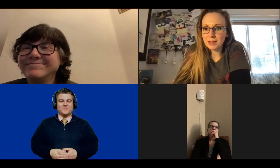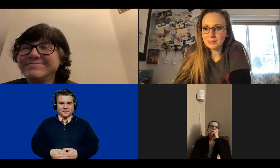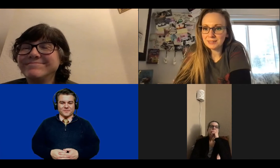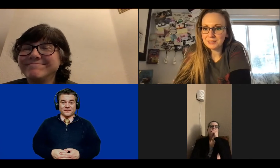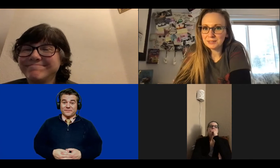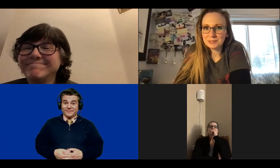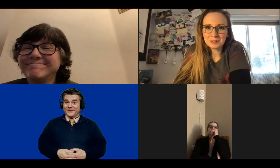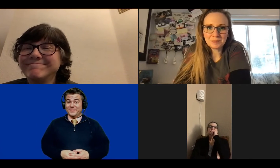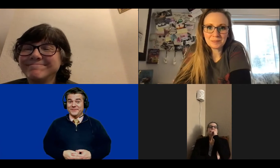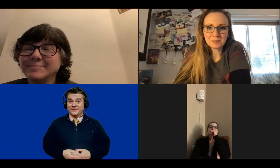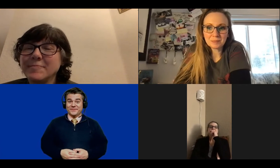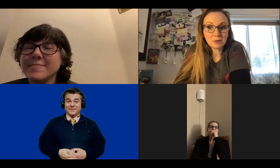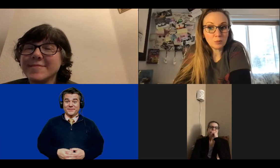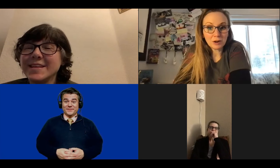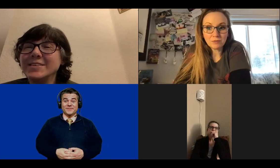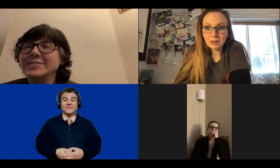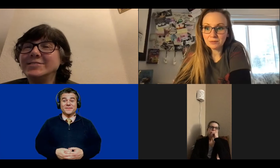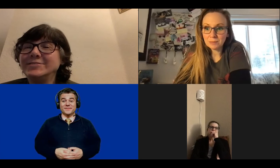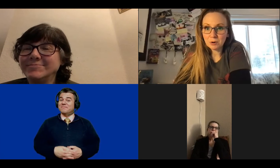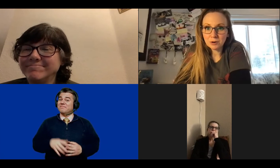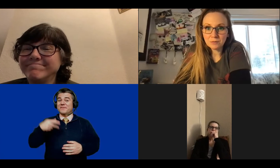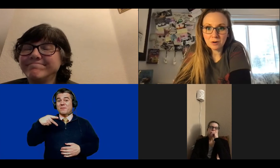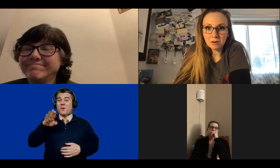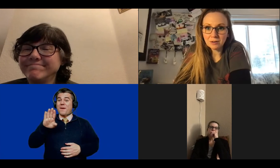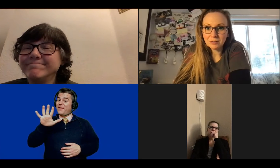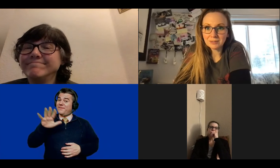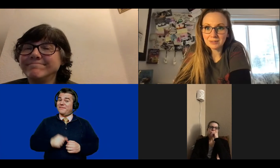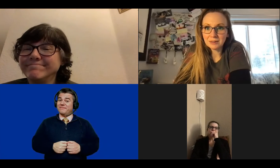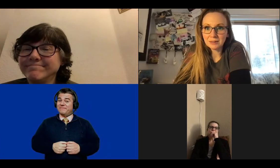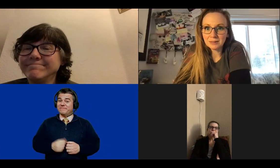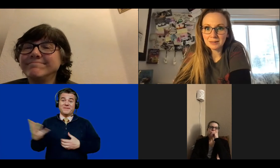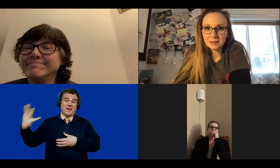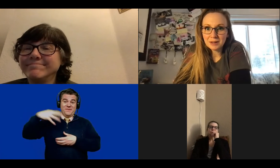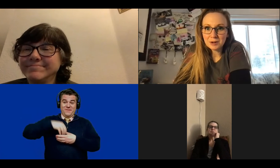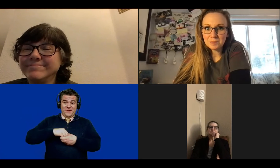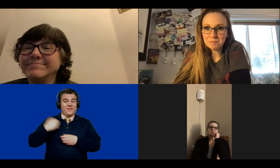So that is PROBIO5 and part of our